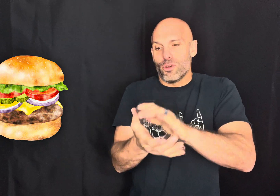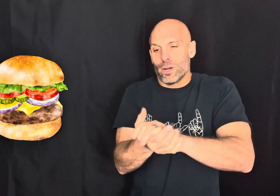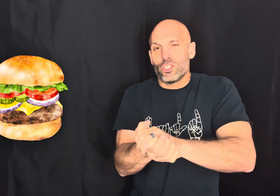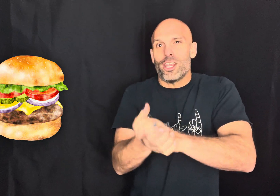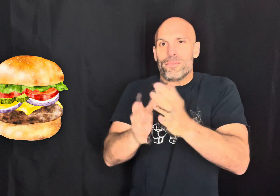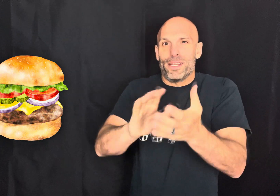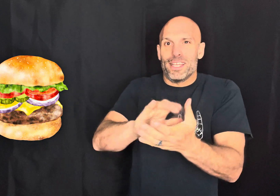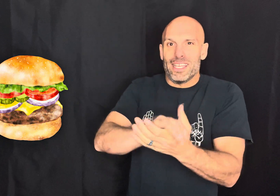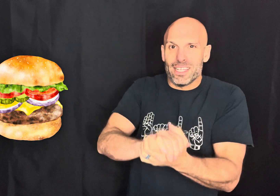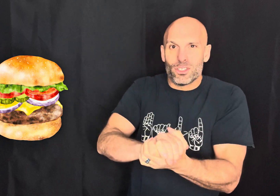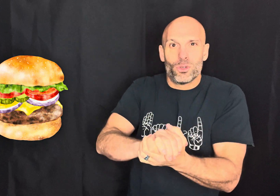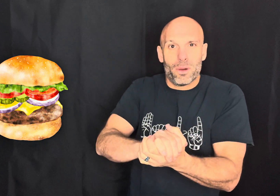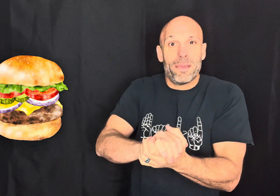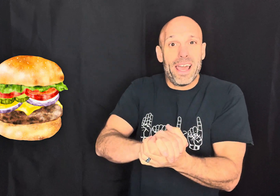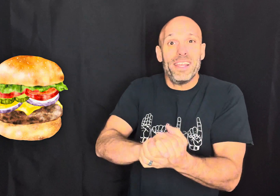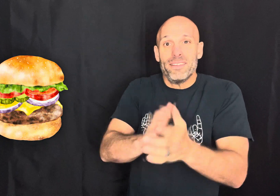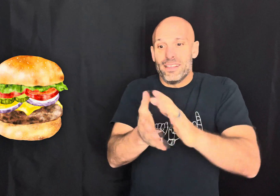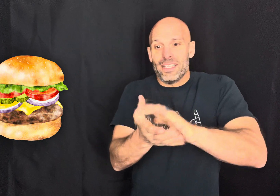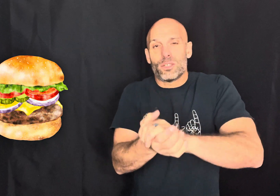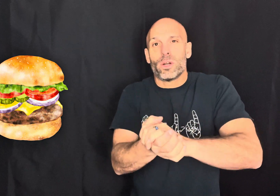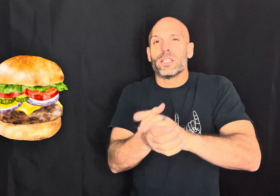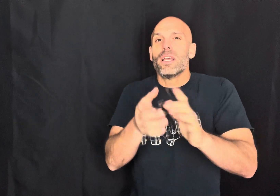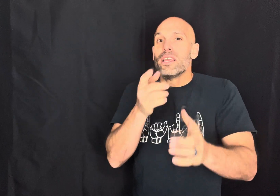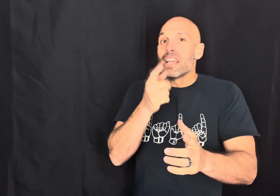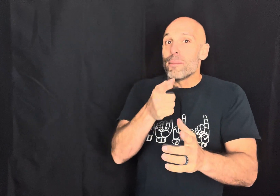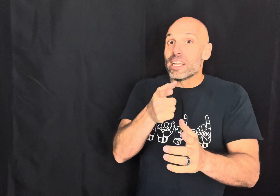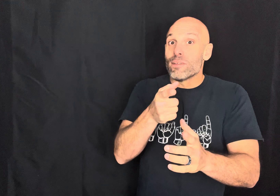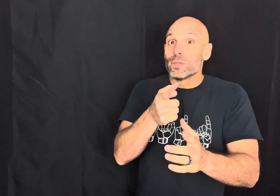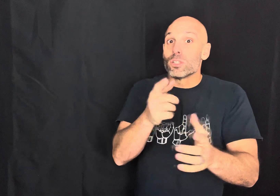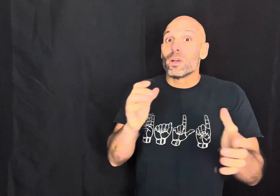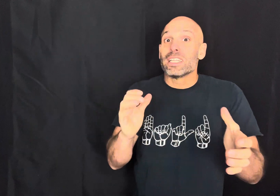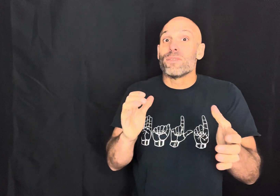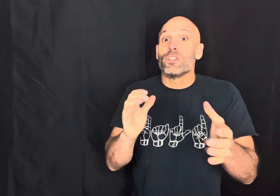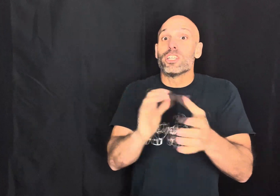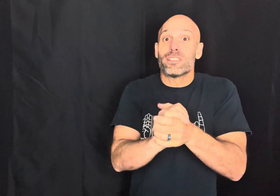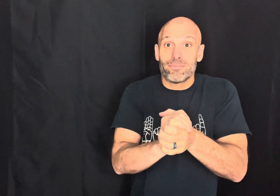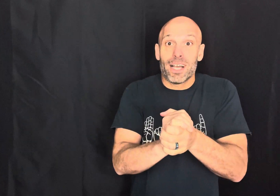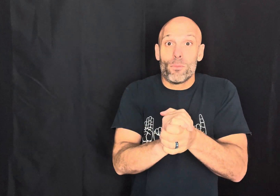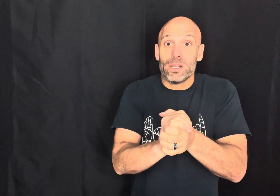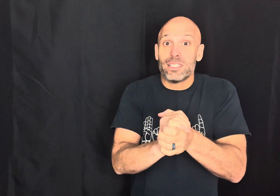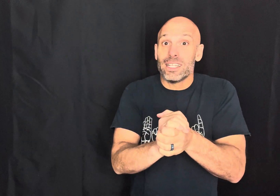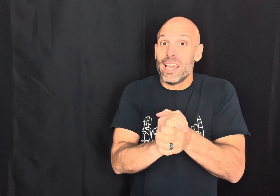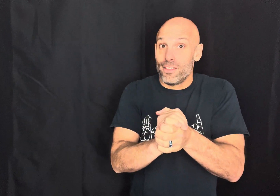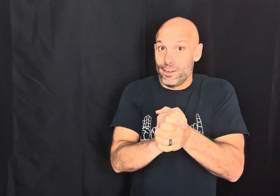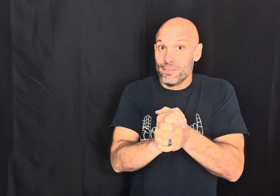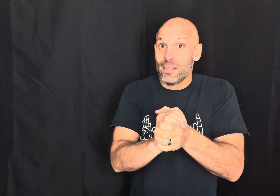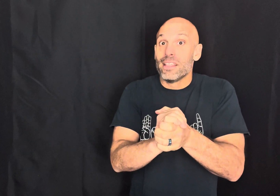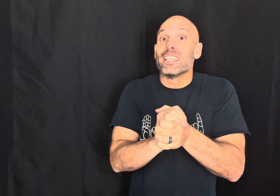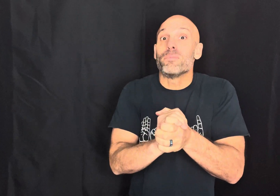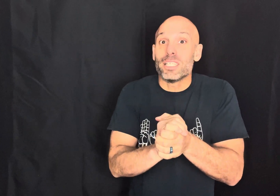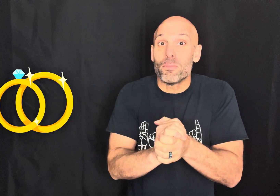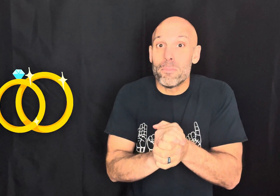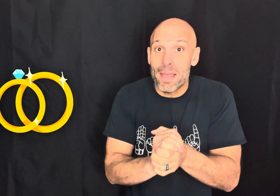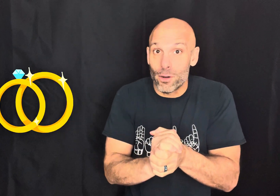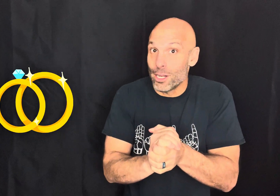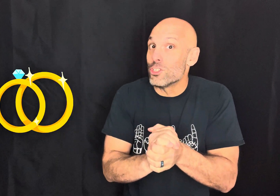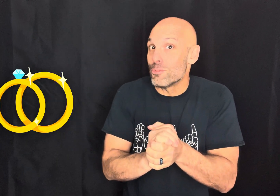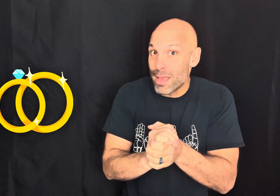are shaping it into a patty. That's what it is. You got to be careful with this one because if you just come once together, this means marriage,